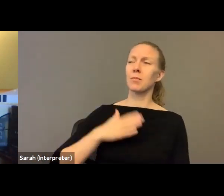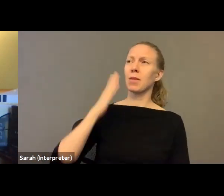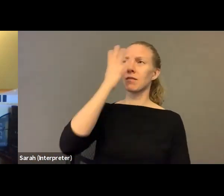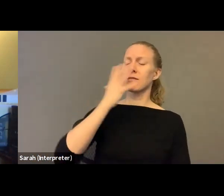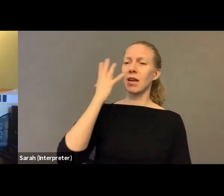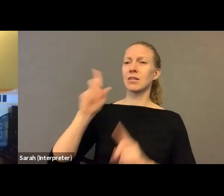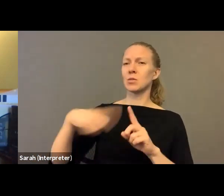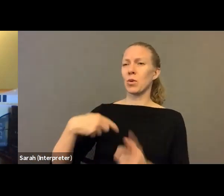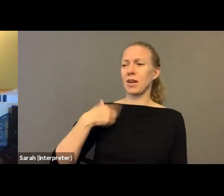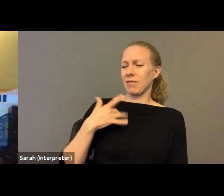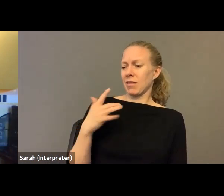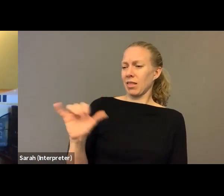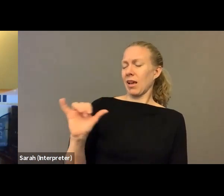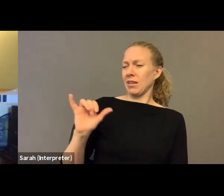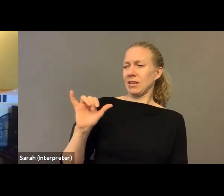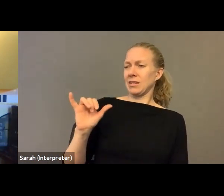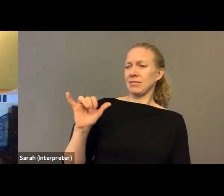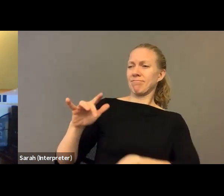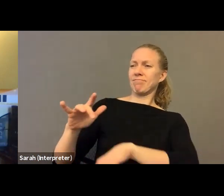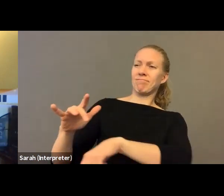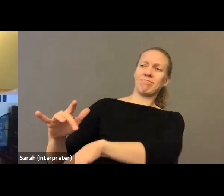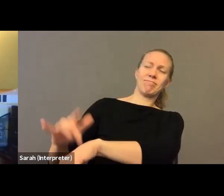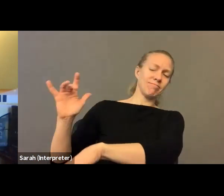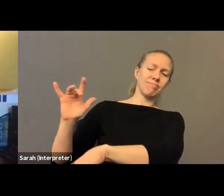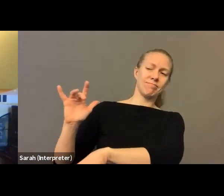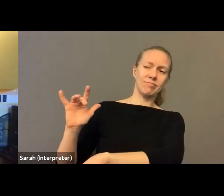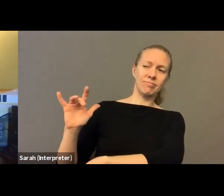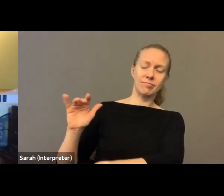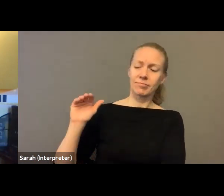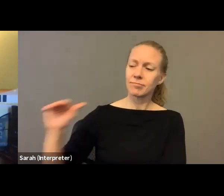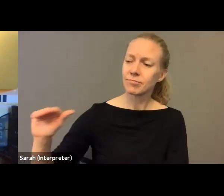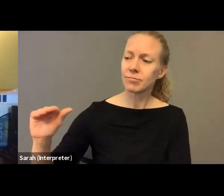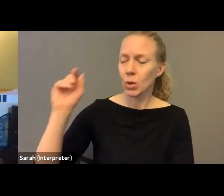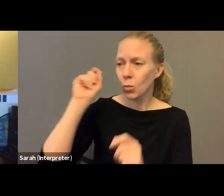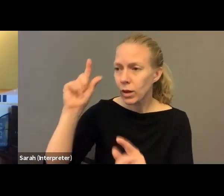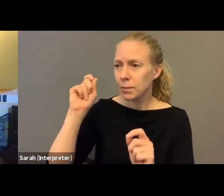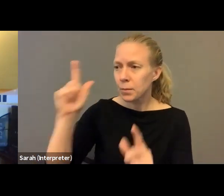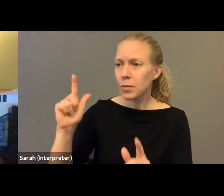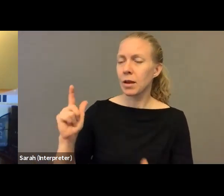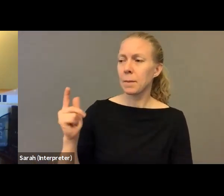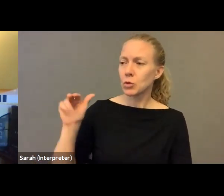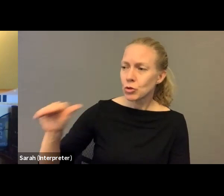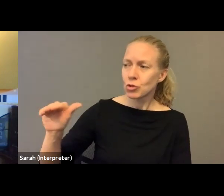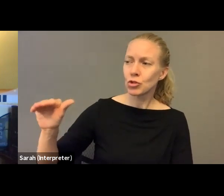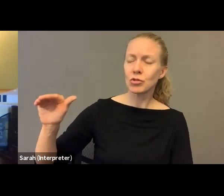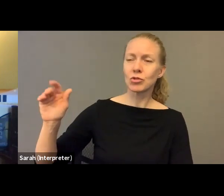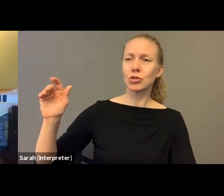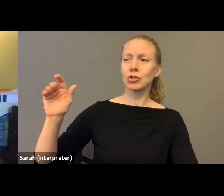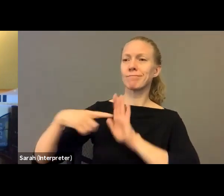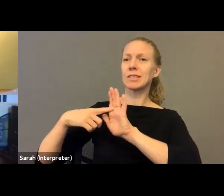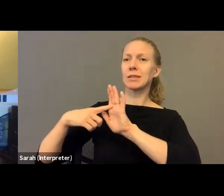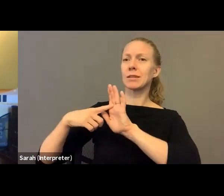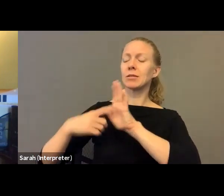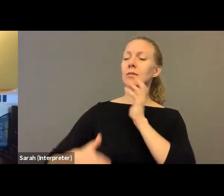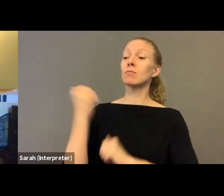Wake up. The marshaller is waving her orange batons. Most days, a pilot reads